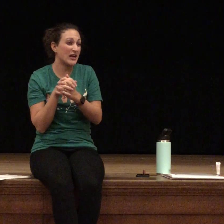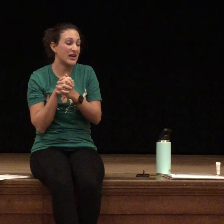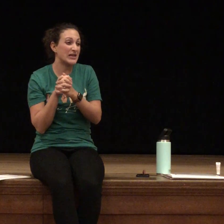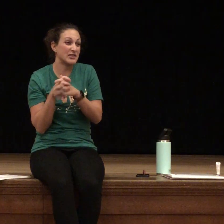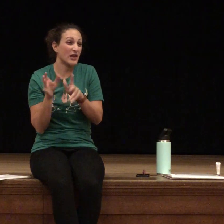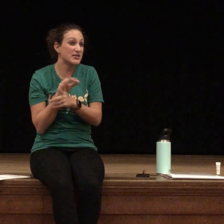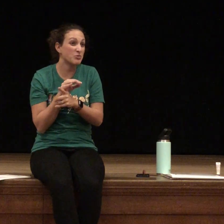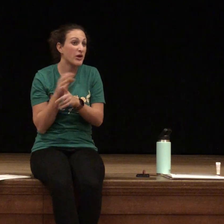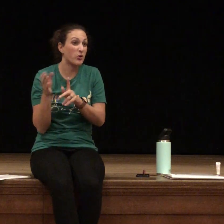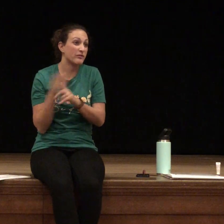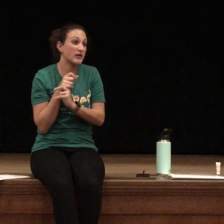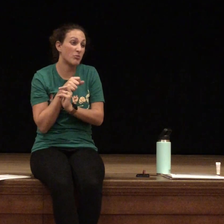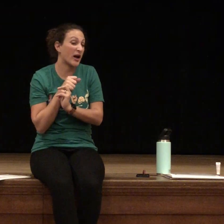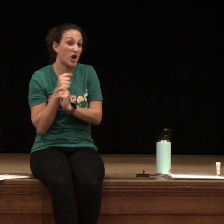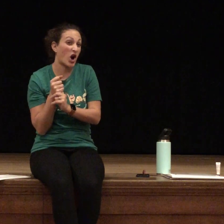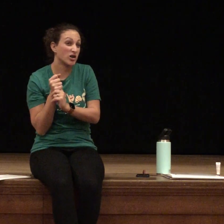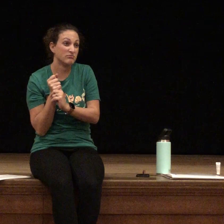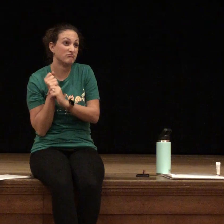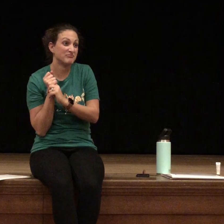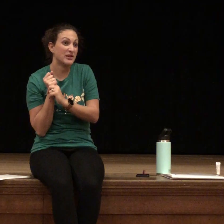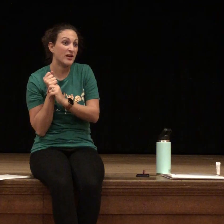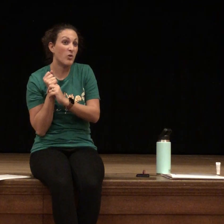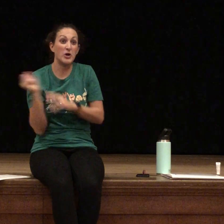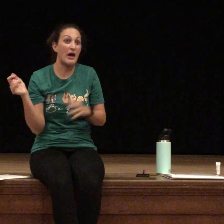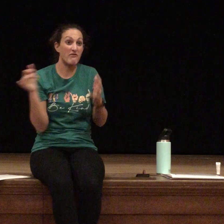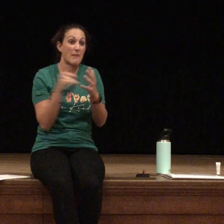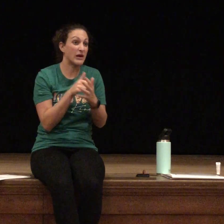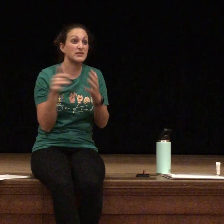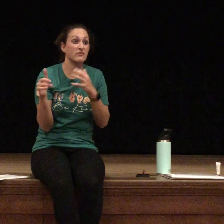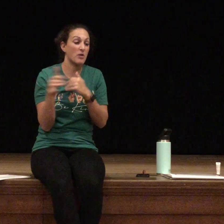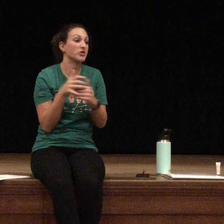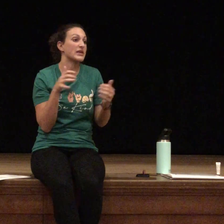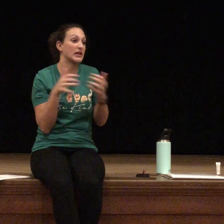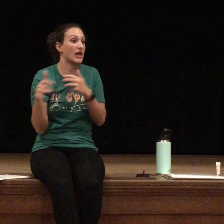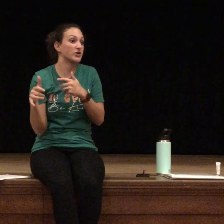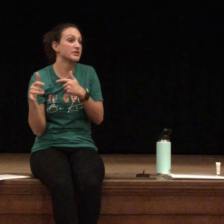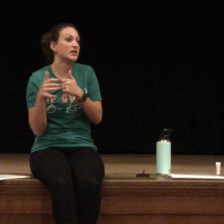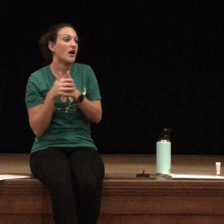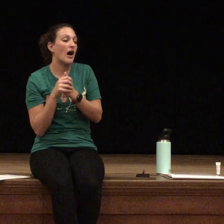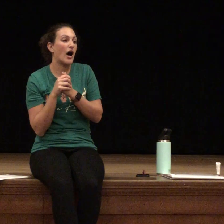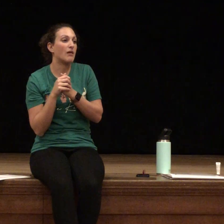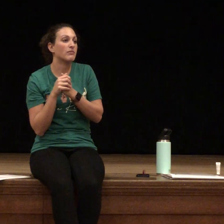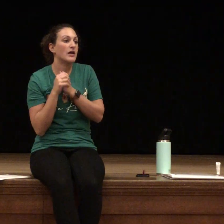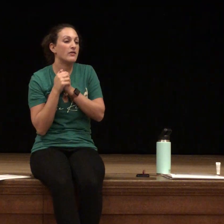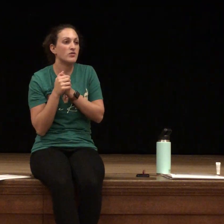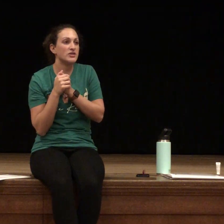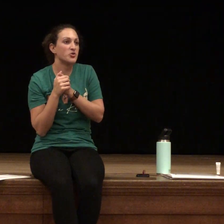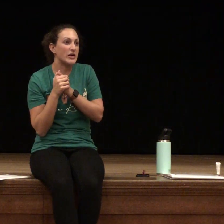complicated is a license plate or a VIN number on a car, where you have that mix of numbers and letters. In those